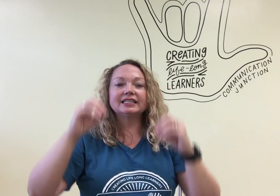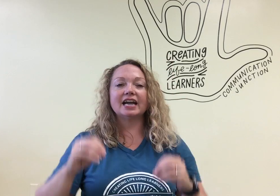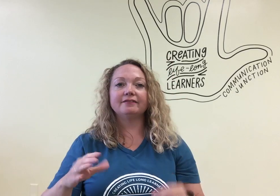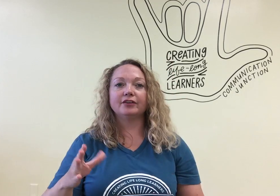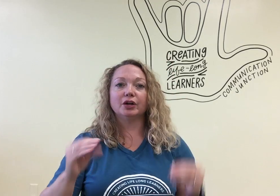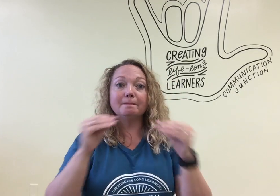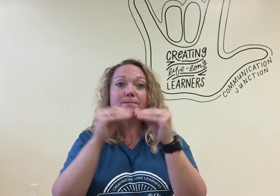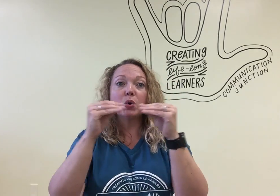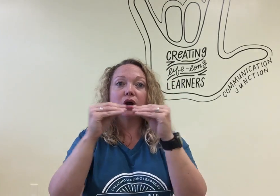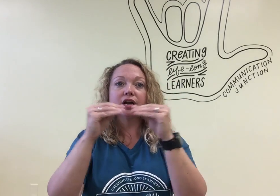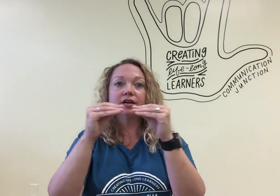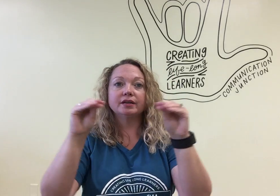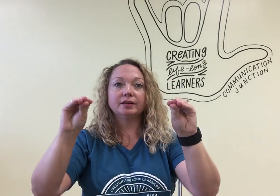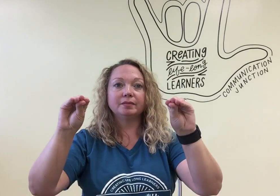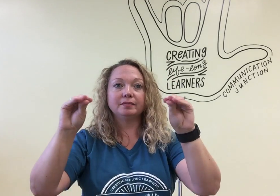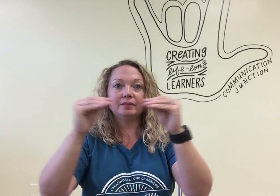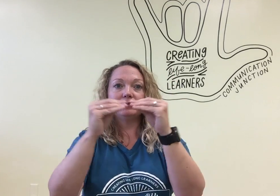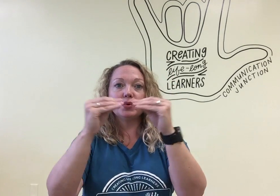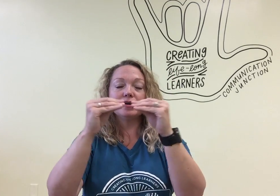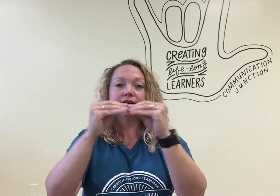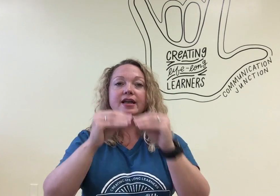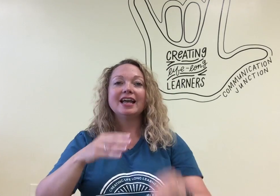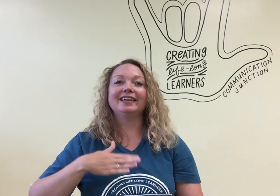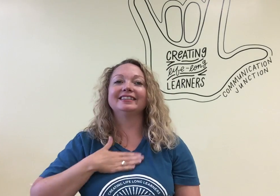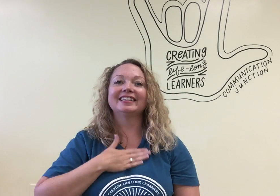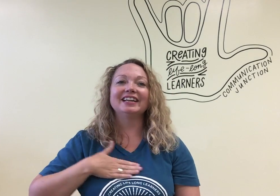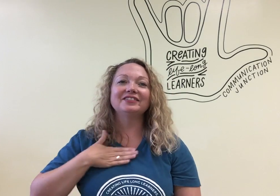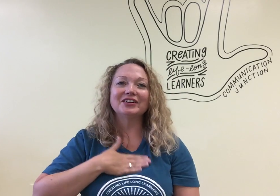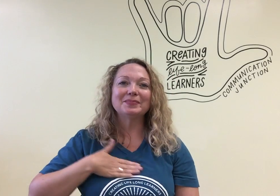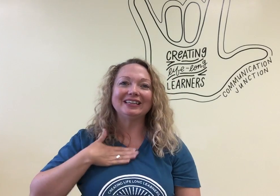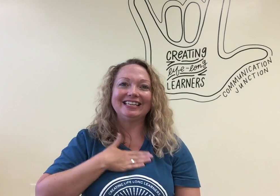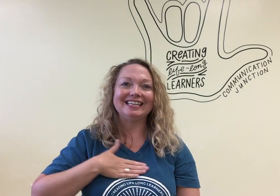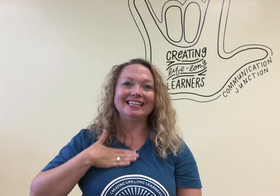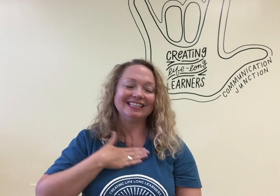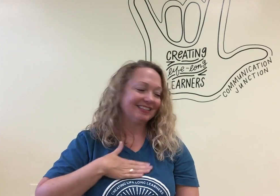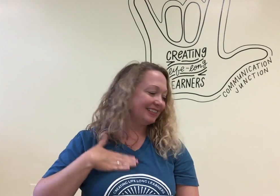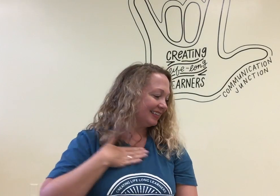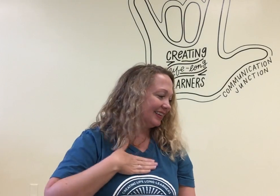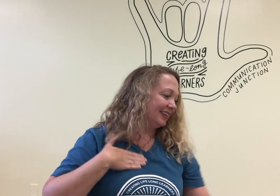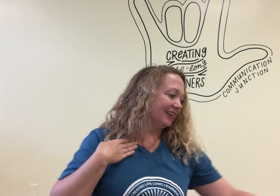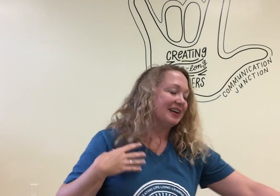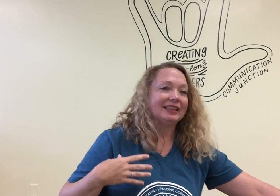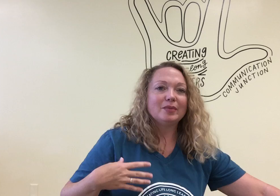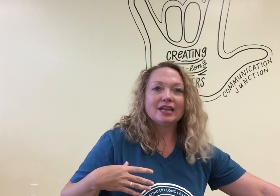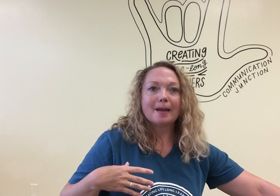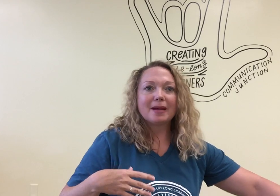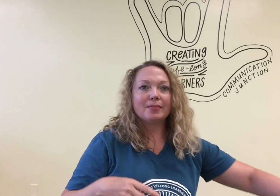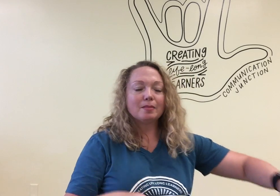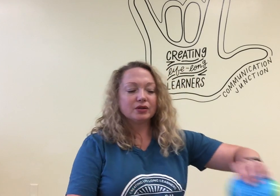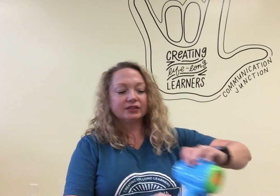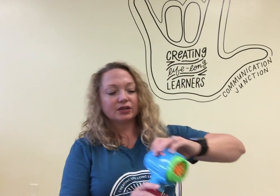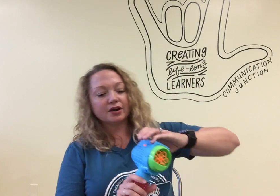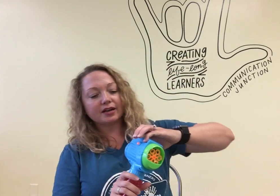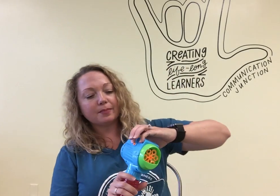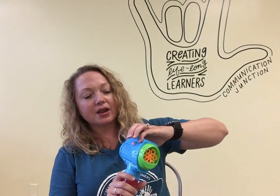sign for more, and the sign for please. All right, let me get my bubbles started up